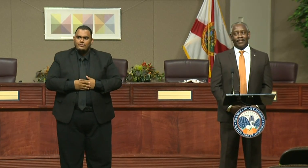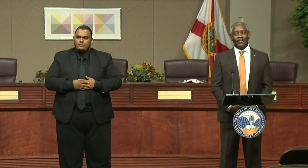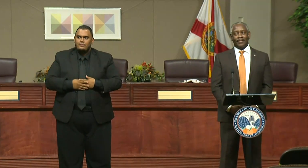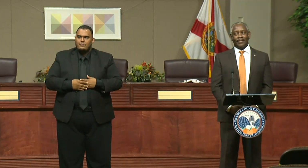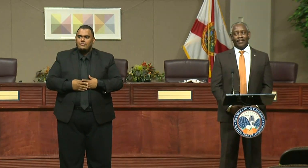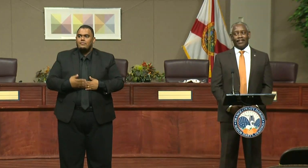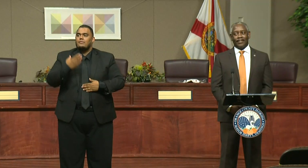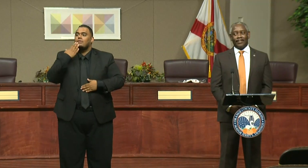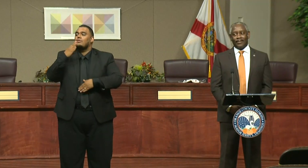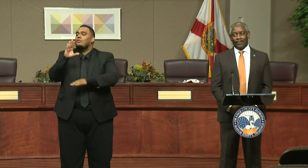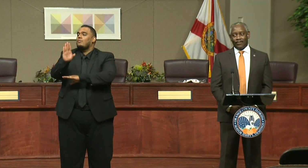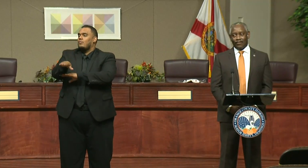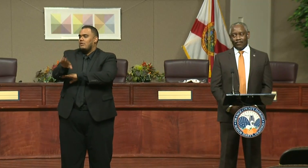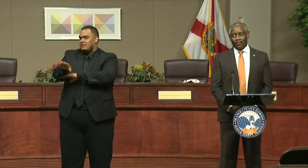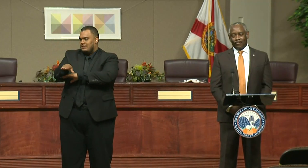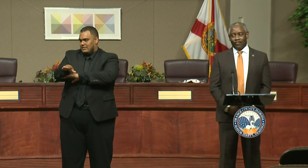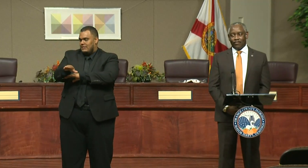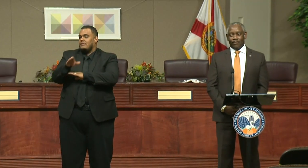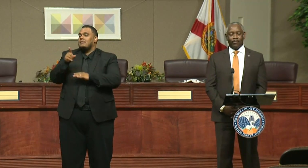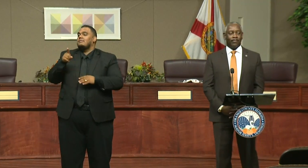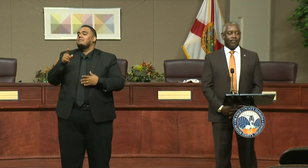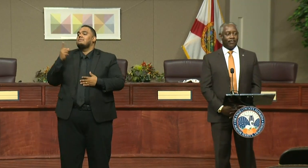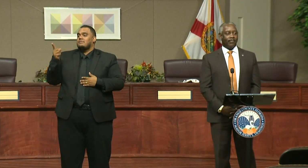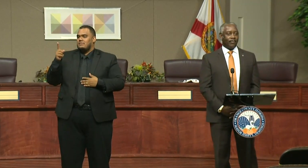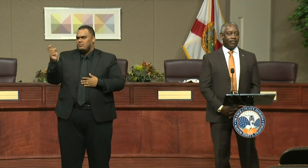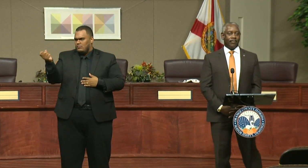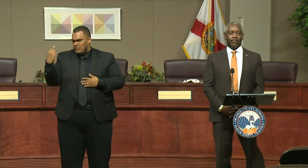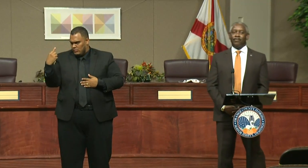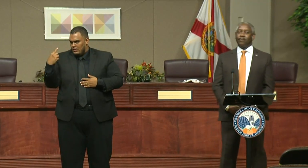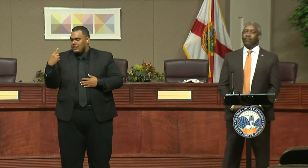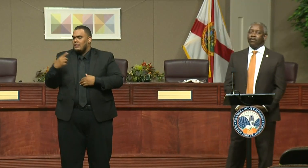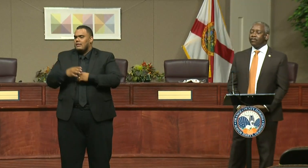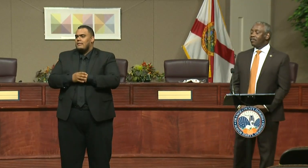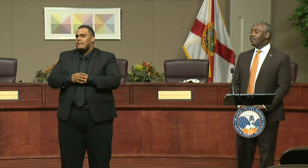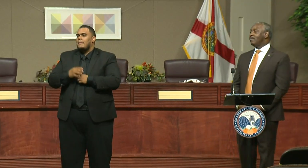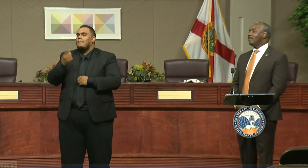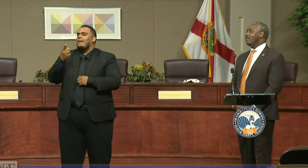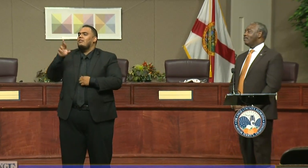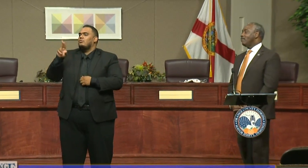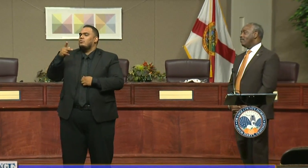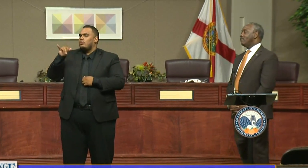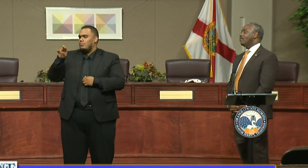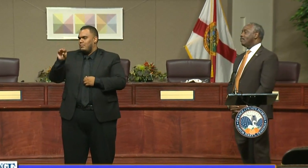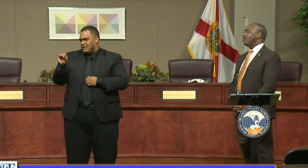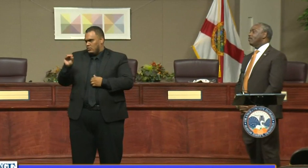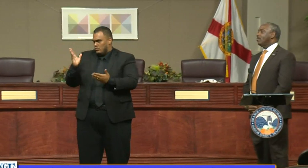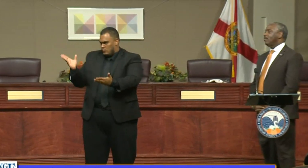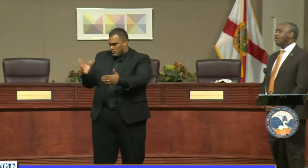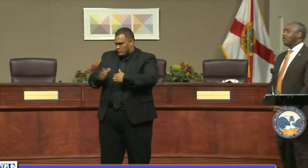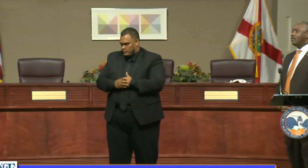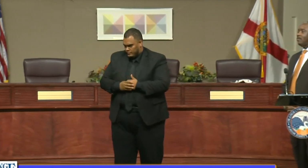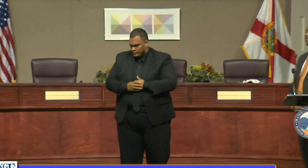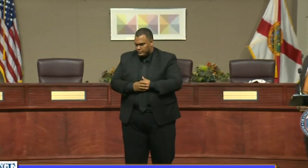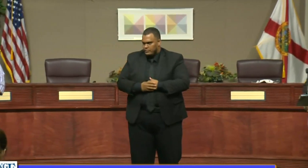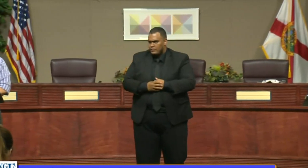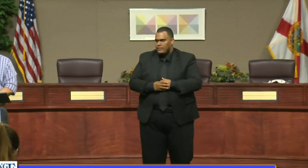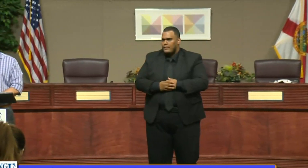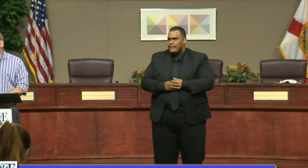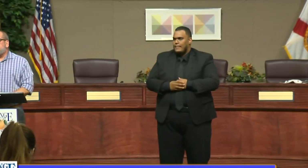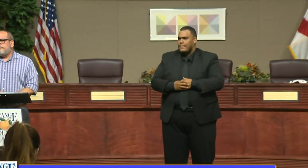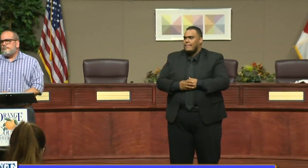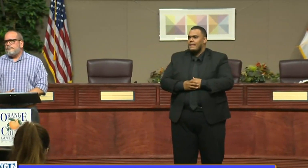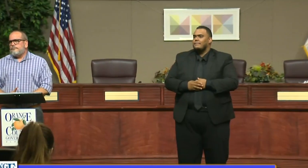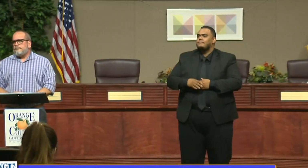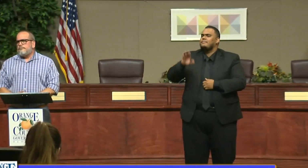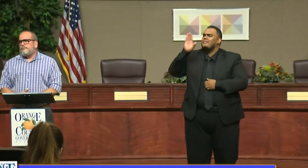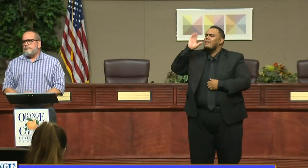Buenas tardes, Alibet Suárez para más 100.7 FM. Doctor Pino, mi pregunta es para usted. Parece ser que la mayoría de las